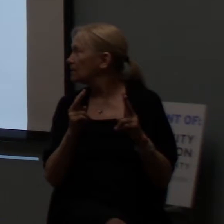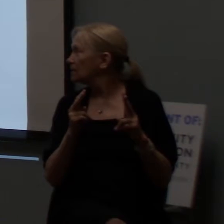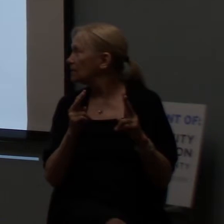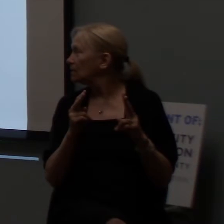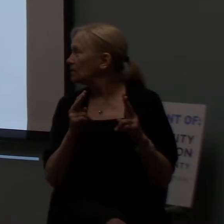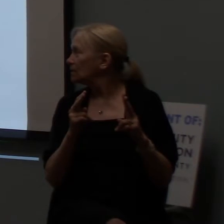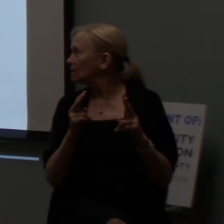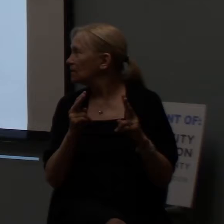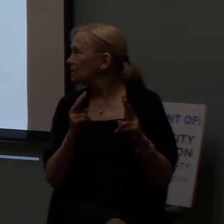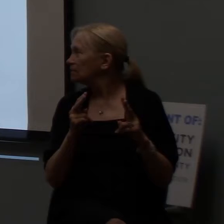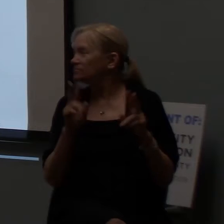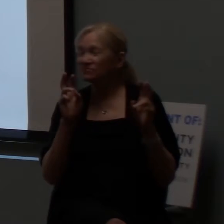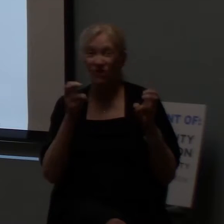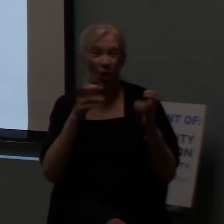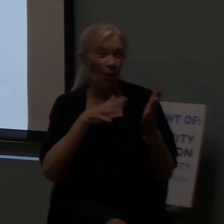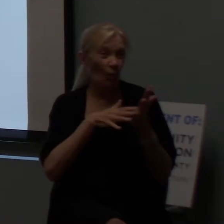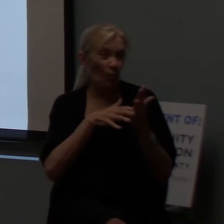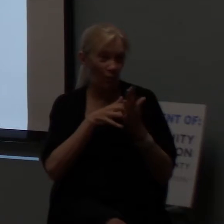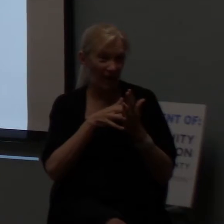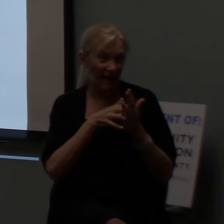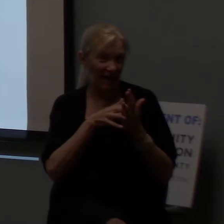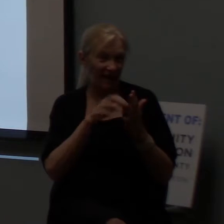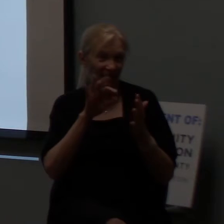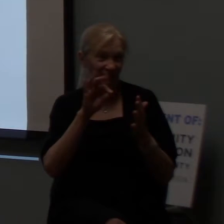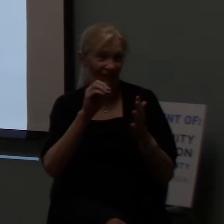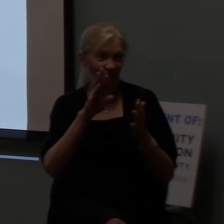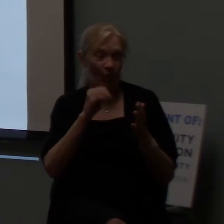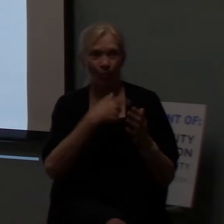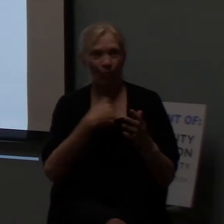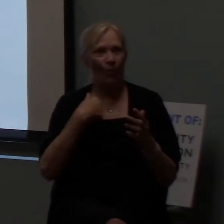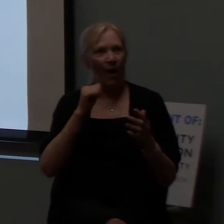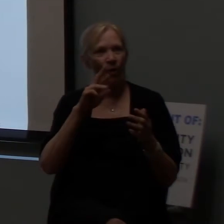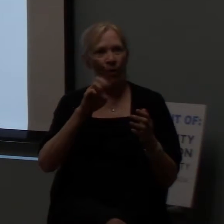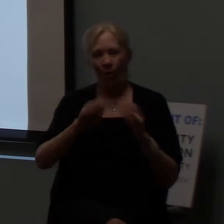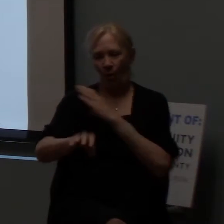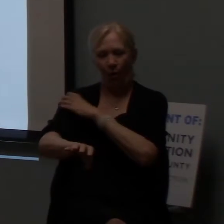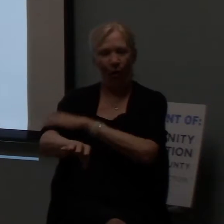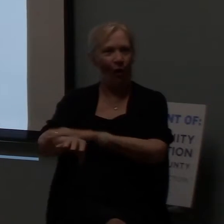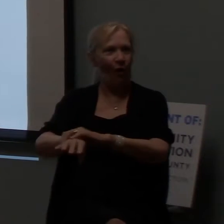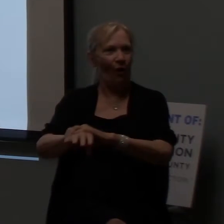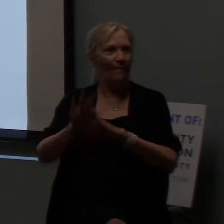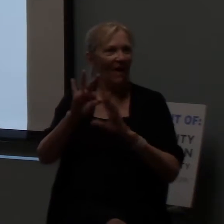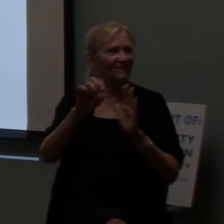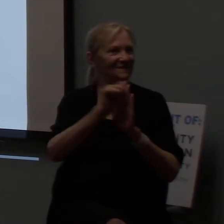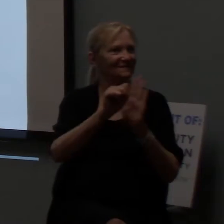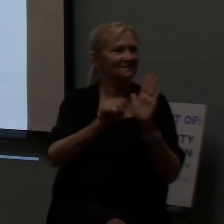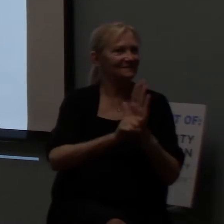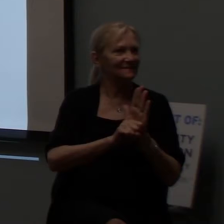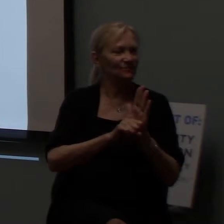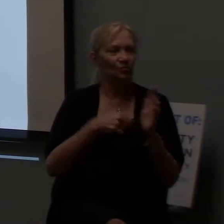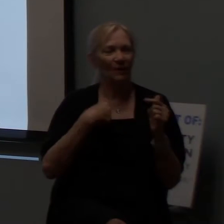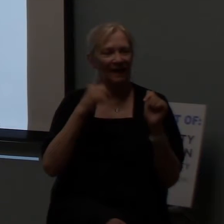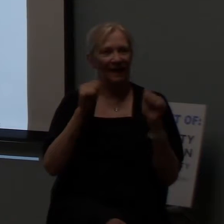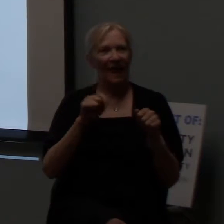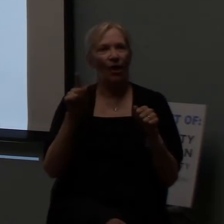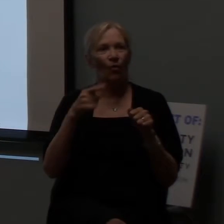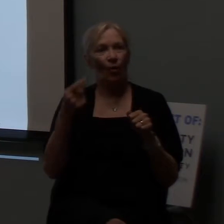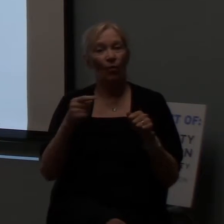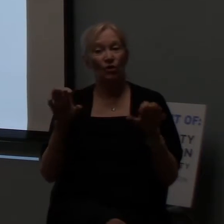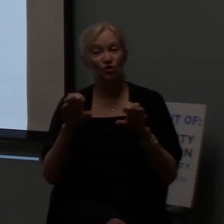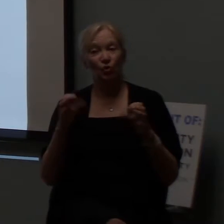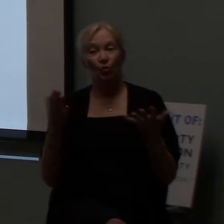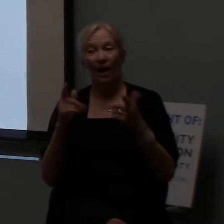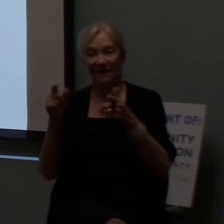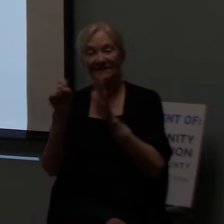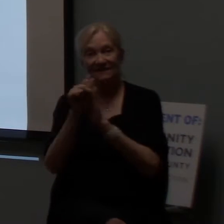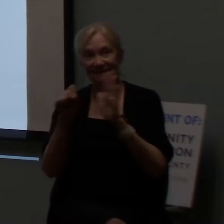sort of weaker form of government. We are an arm of the state. We only have the ability to do things that the state gives us.